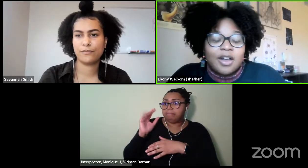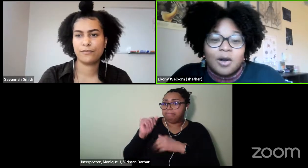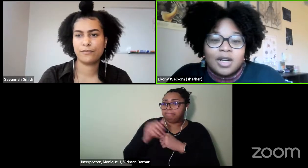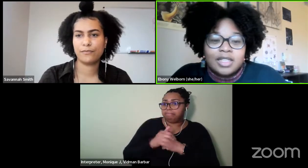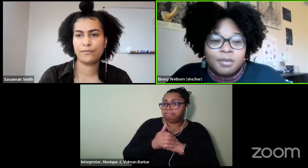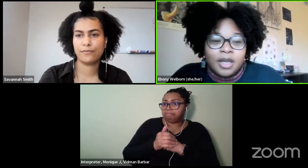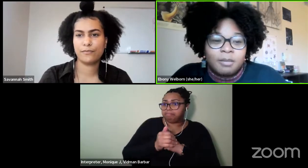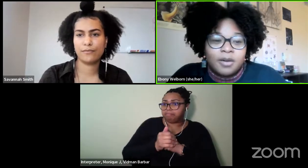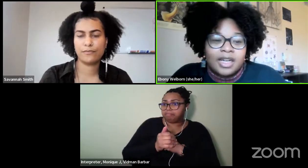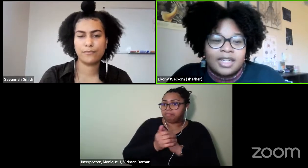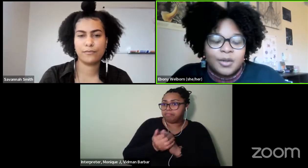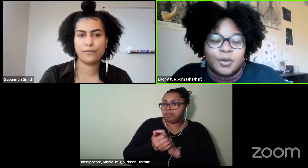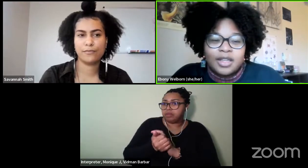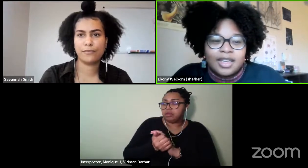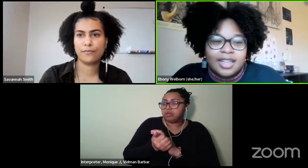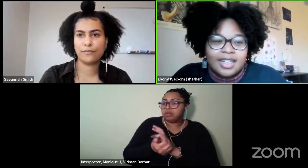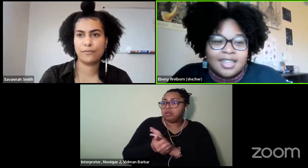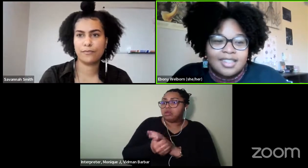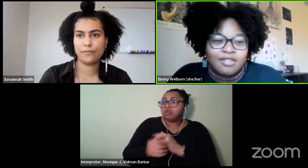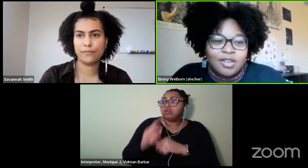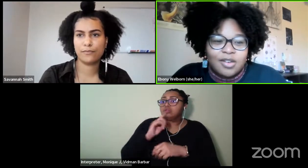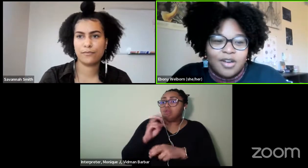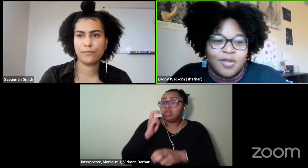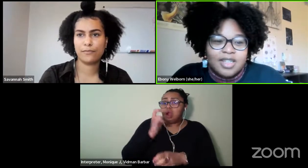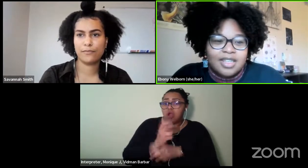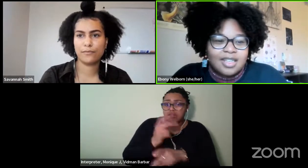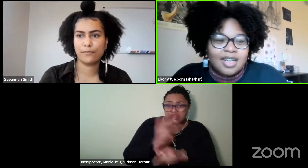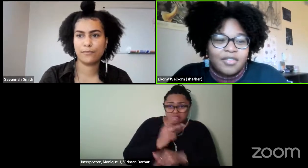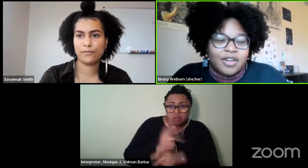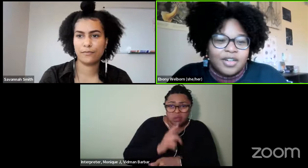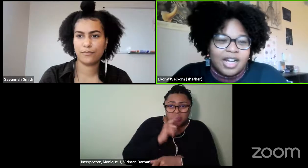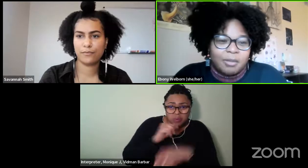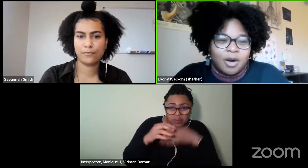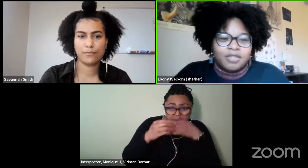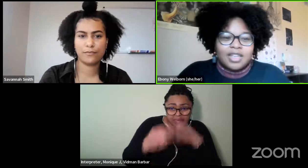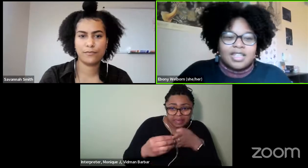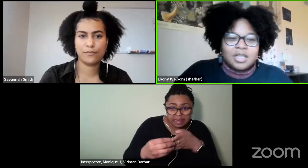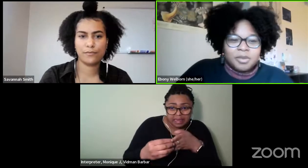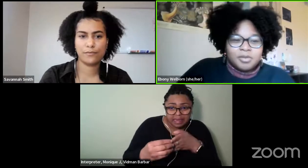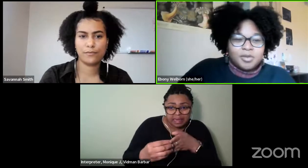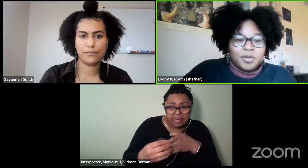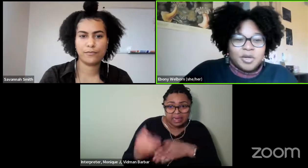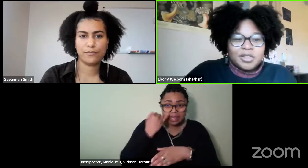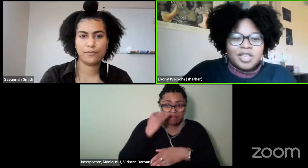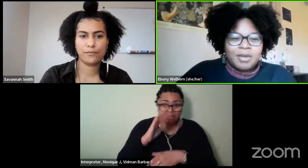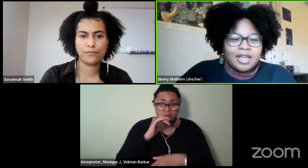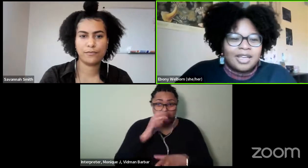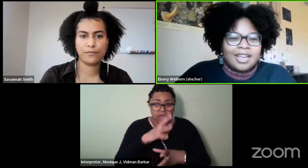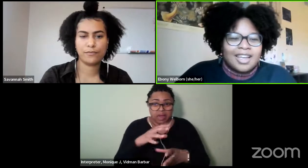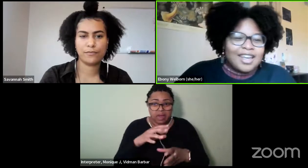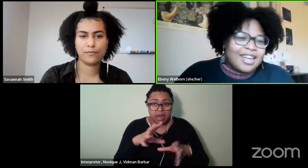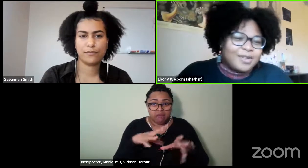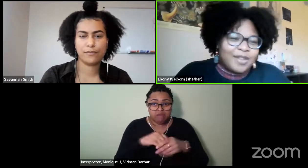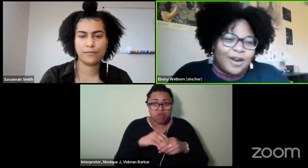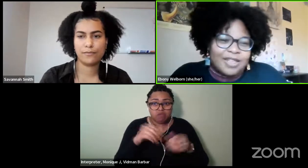it's really hard to pinpoint who the lead is if you're not a part of the custom of doing water drumming. It's really hard to